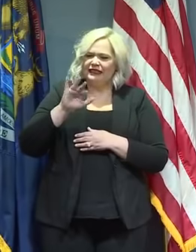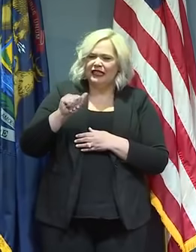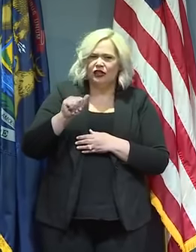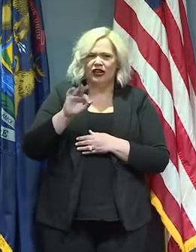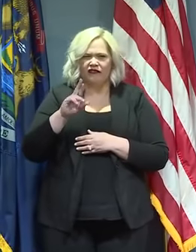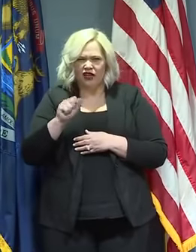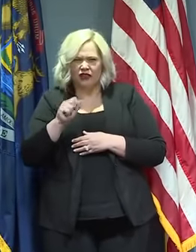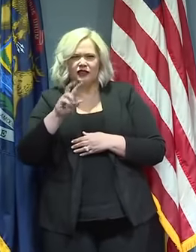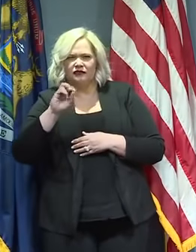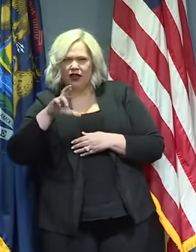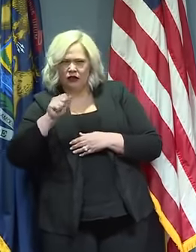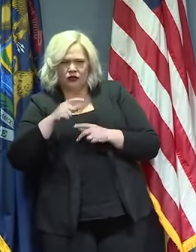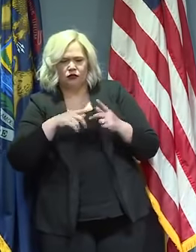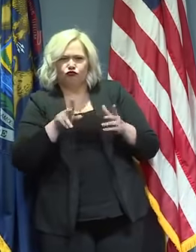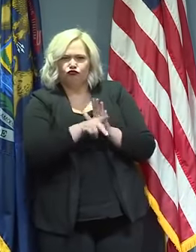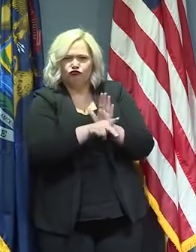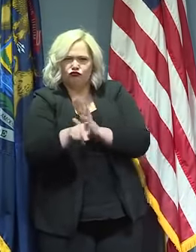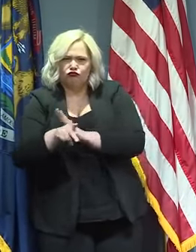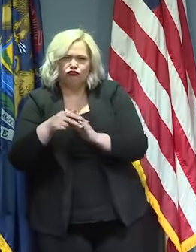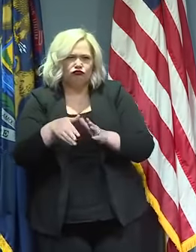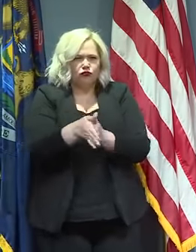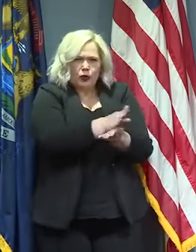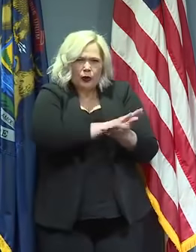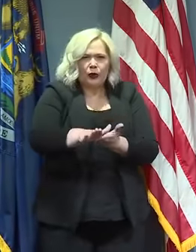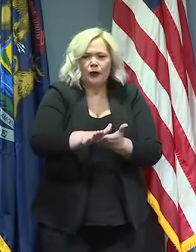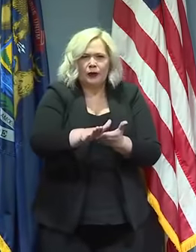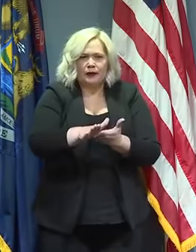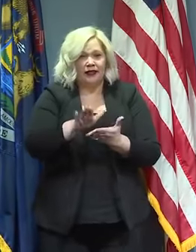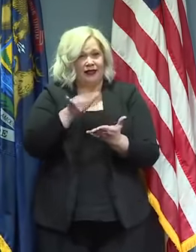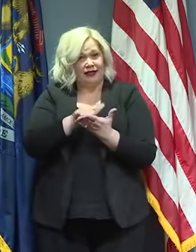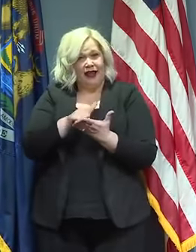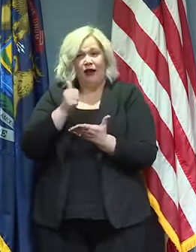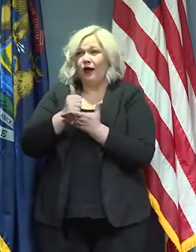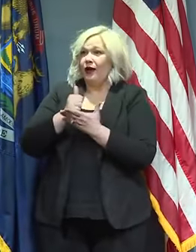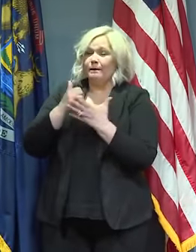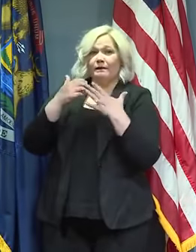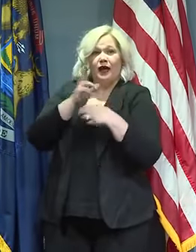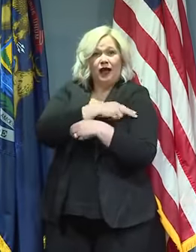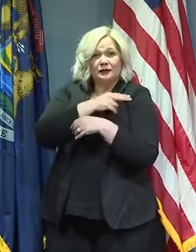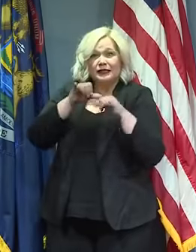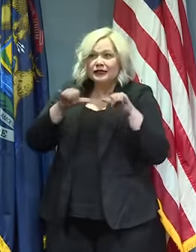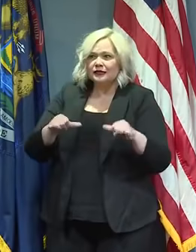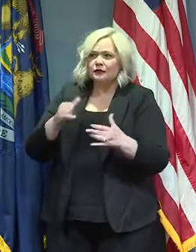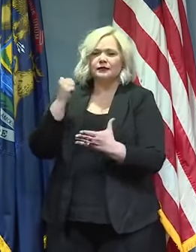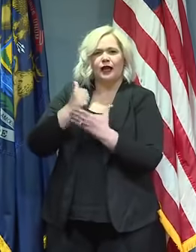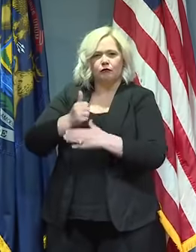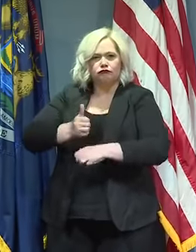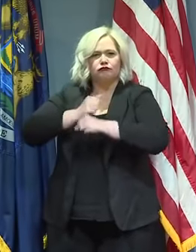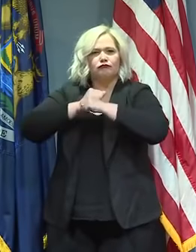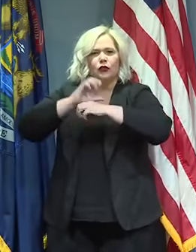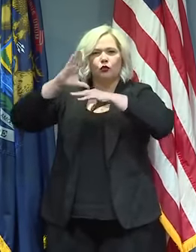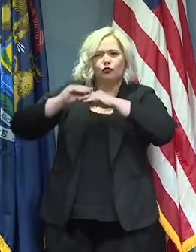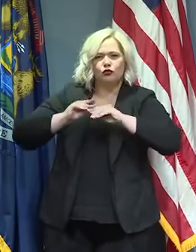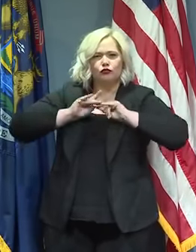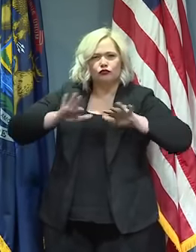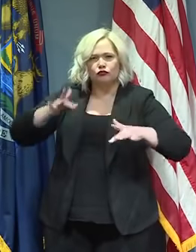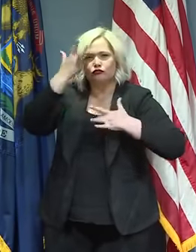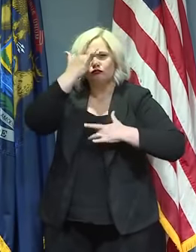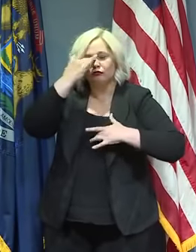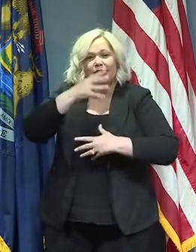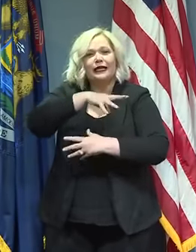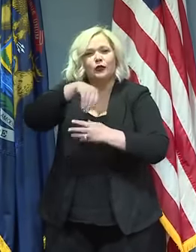UV Angel Air and UV Angel Adapt will help provide healthcare leaders with tools to fight infectious diseases,